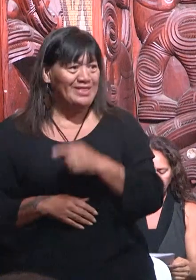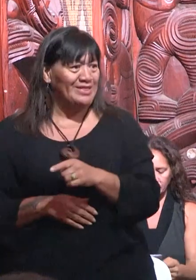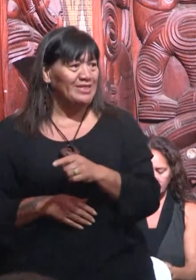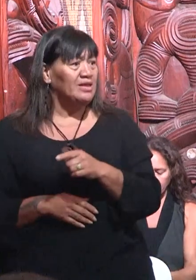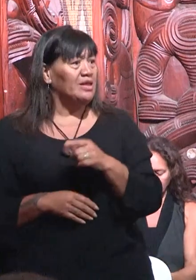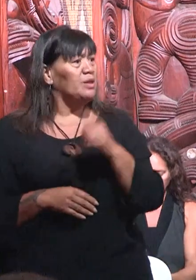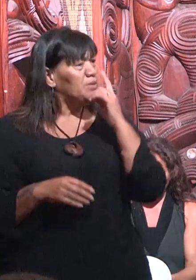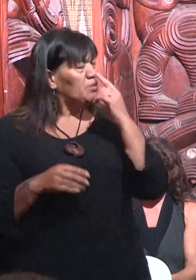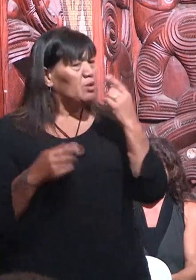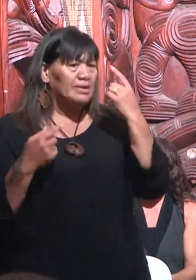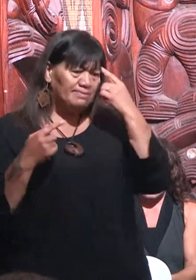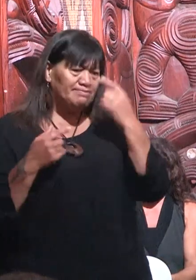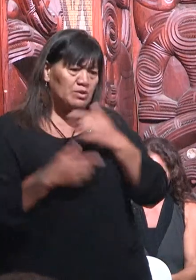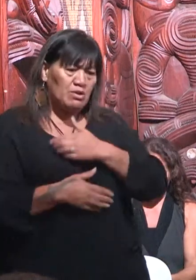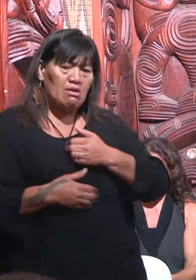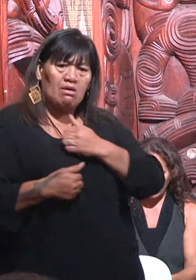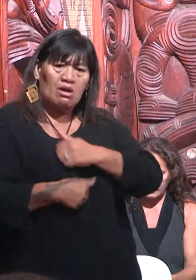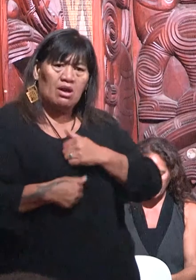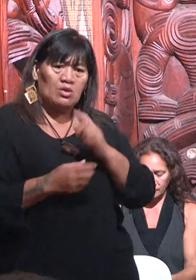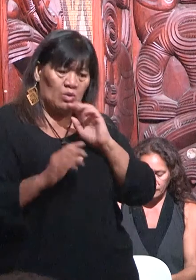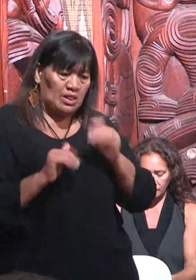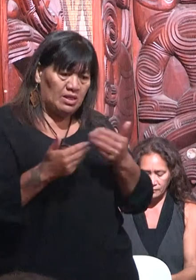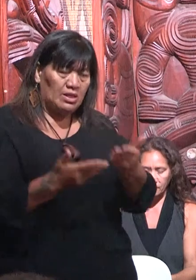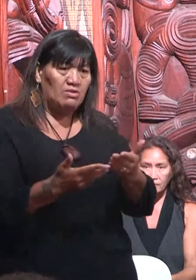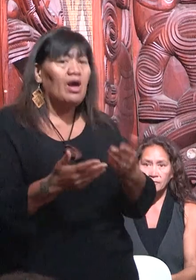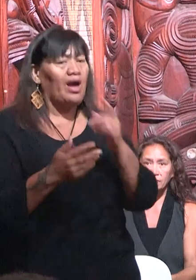Blessed are the merciful, for they will receive mercy.